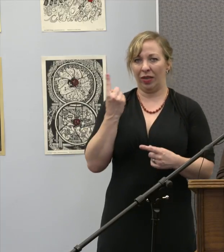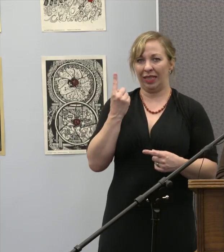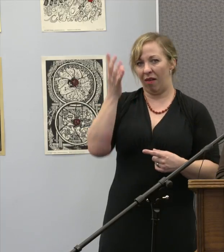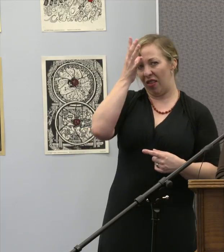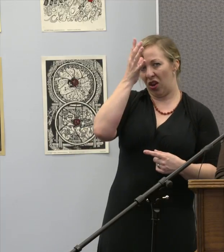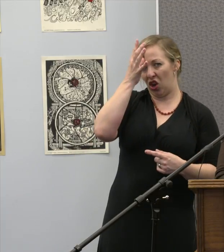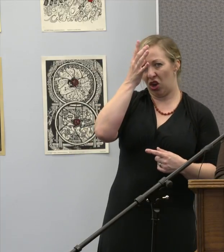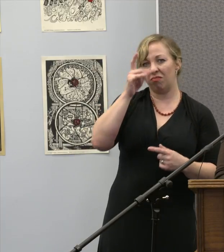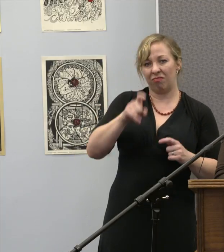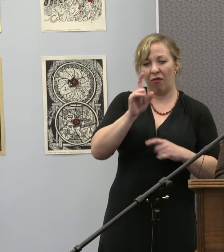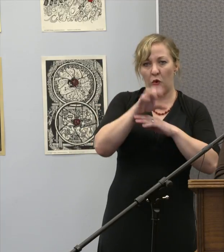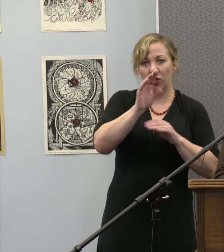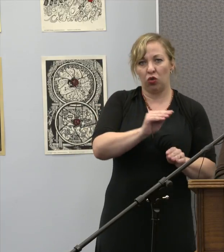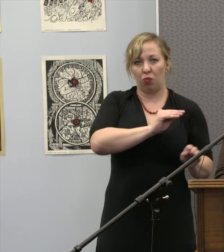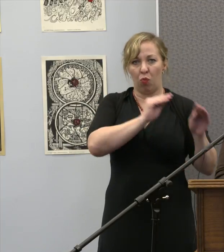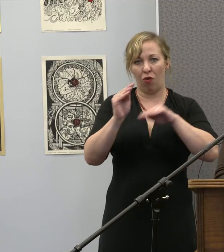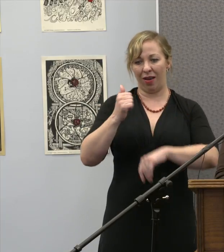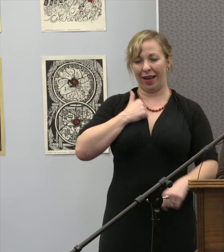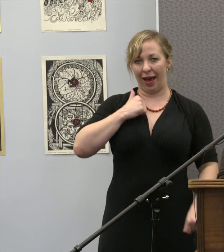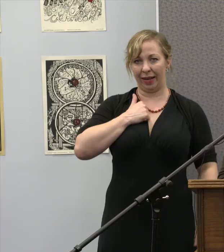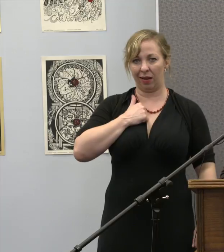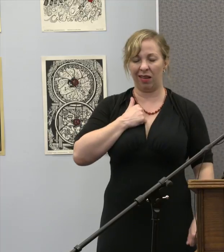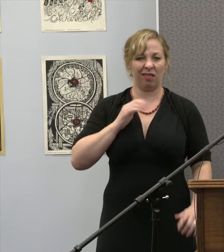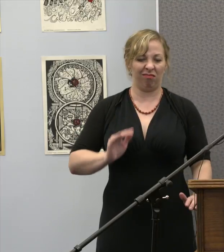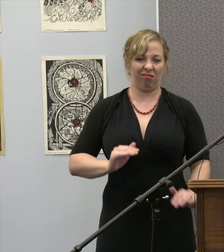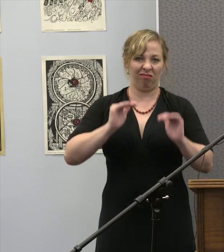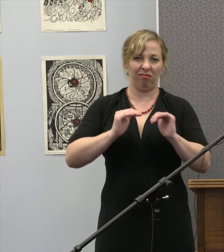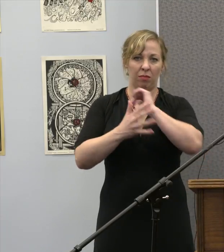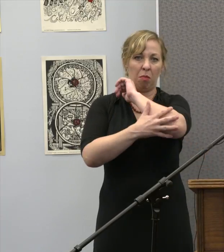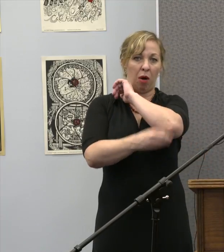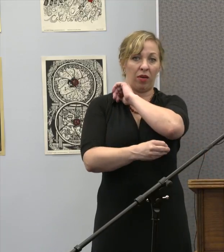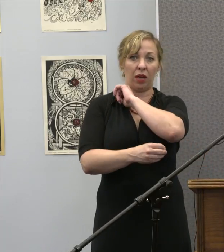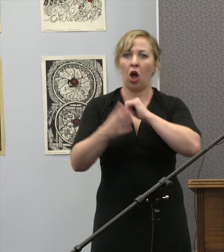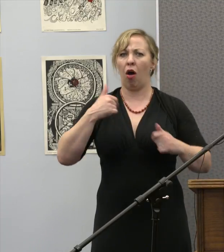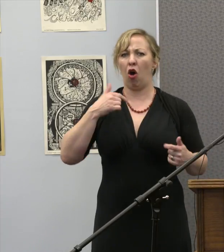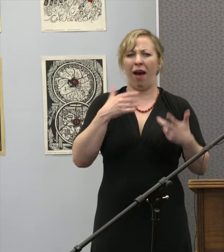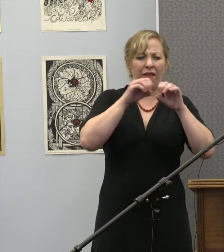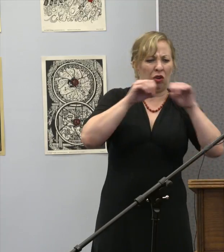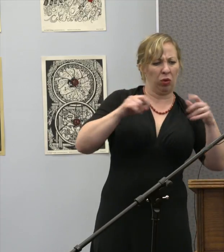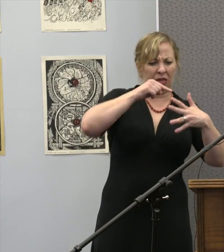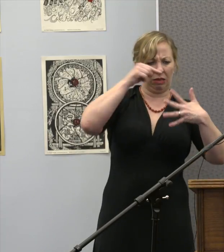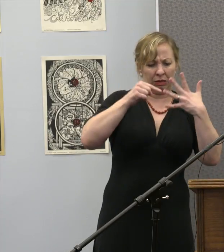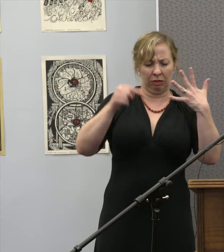Canada and also lived in poverty growing up. And despite all the titles that I have, it's been hard work to get that.